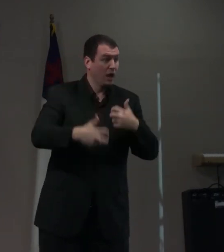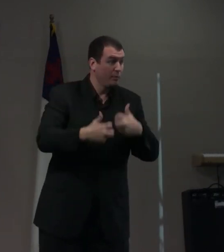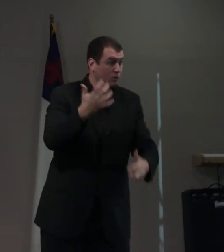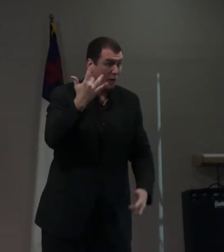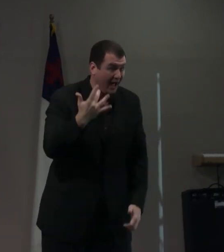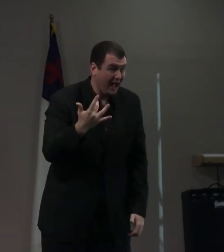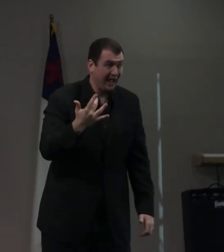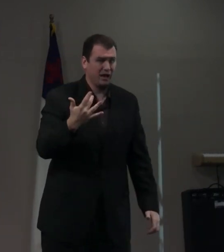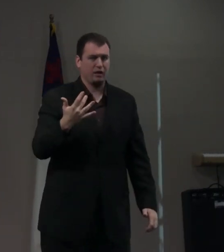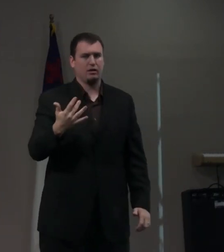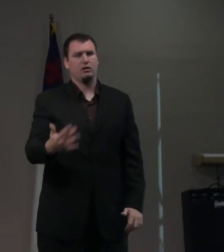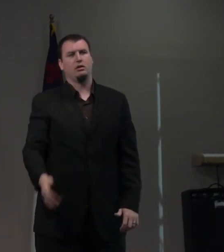Because if we have a problem,